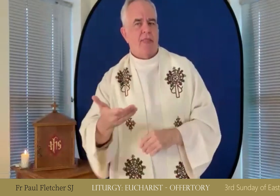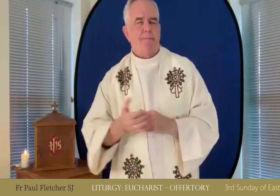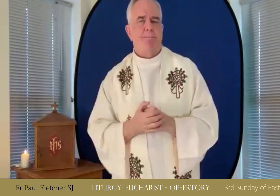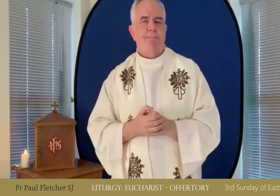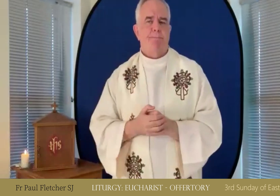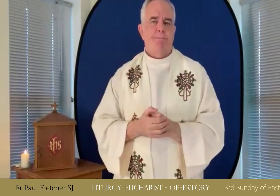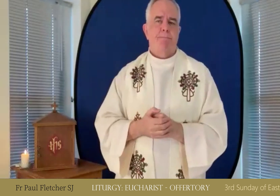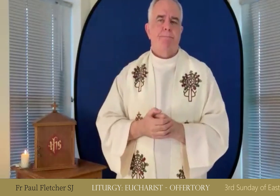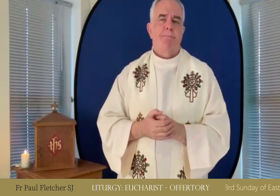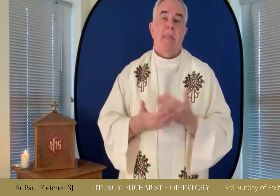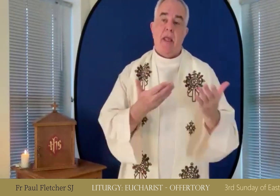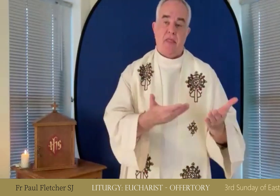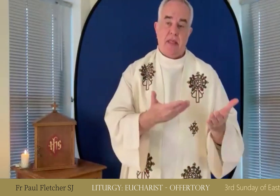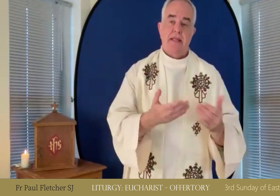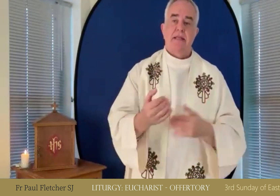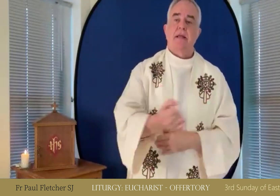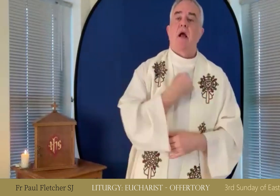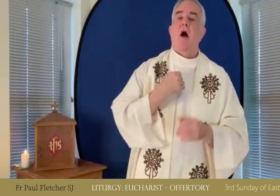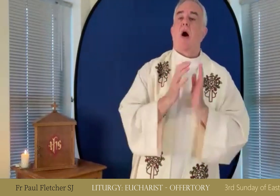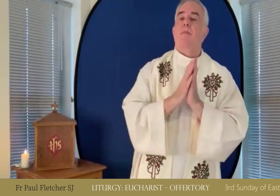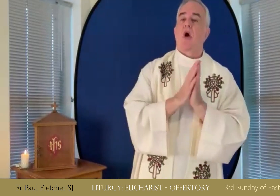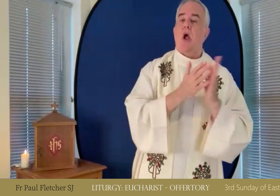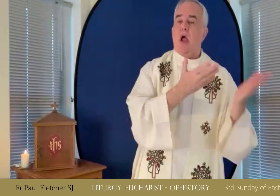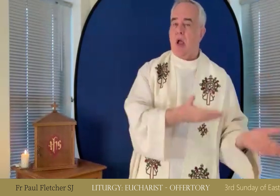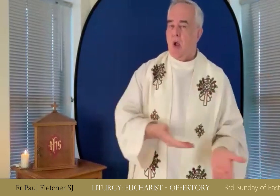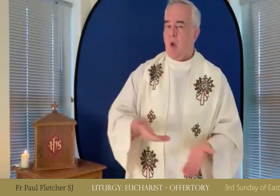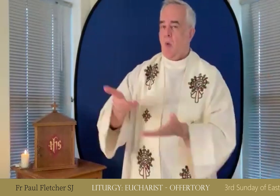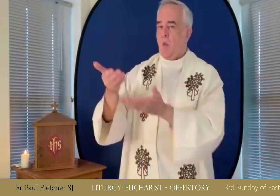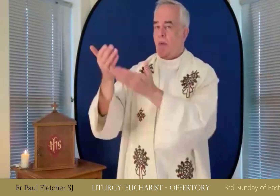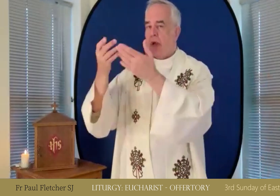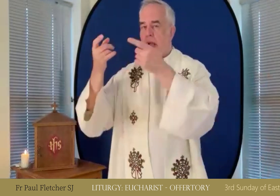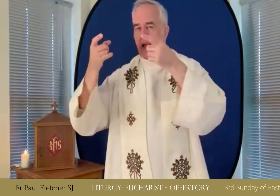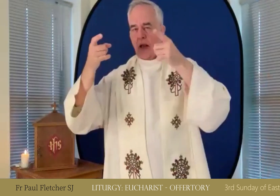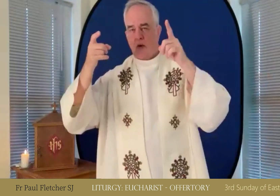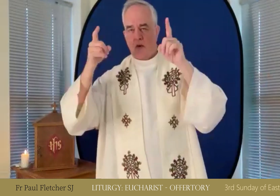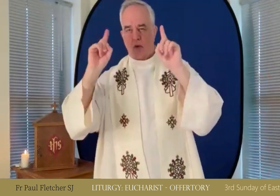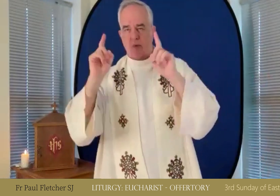them. Thus, our prayer. We pray to the Lord.